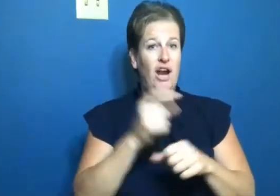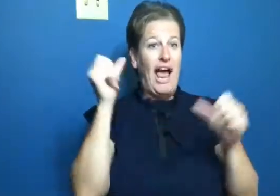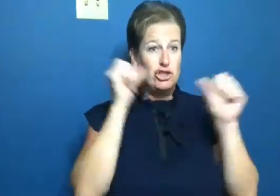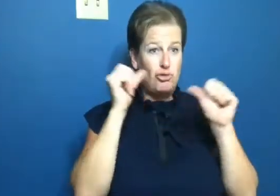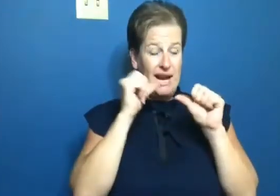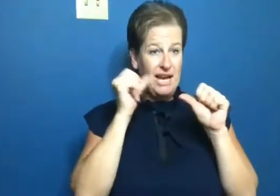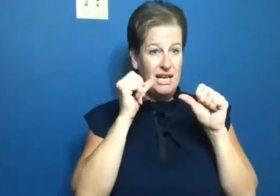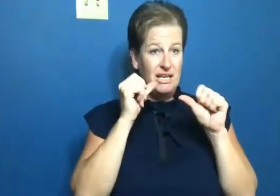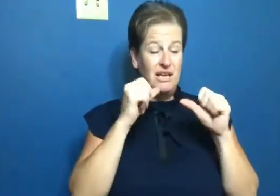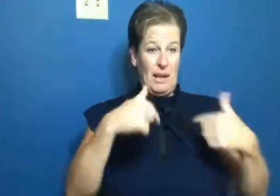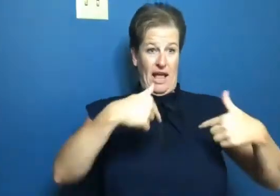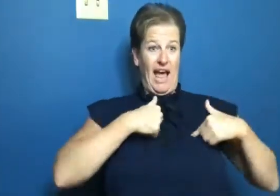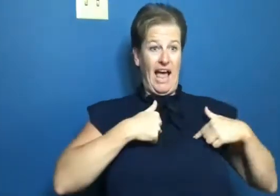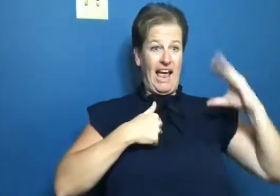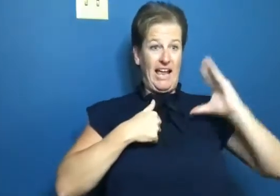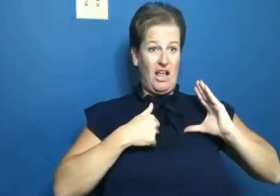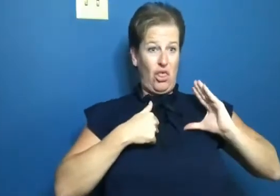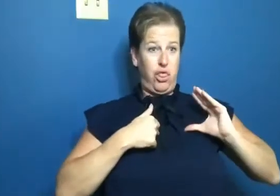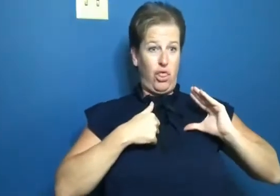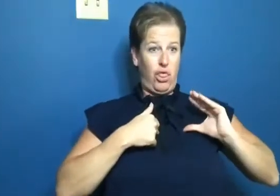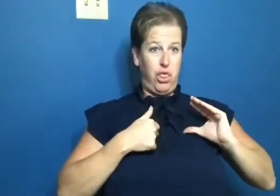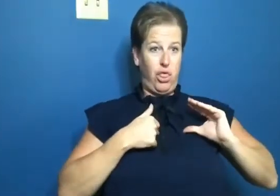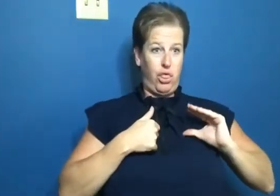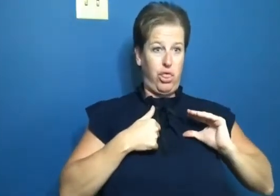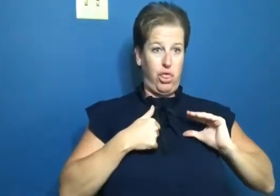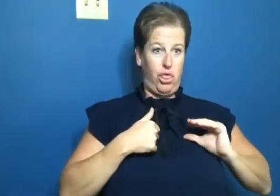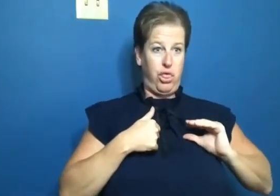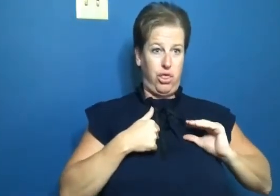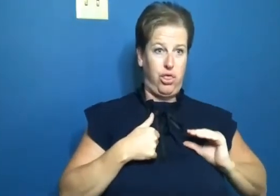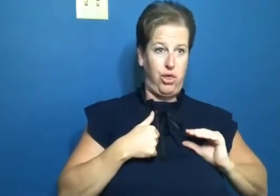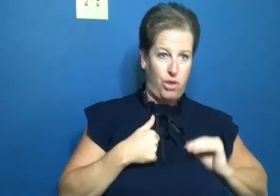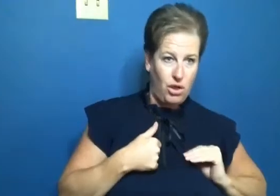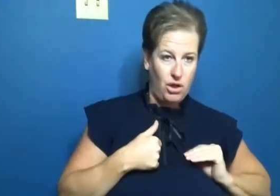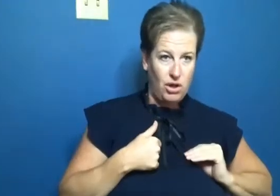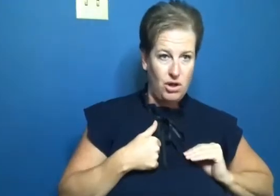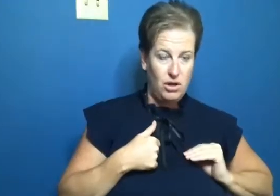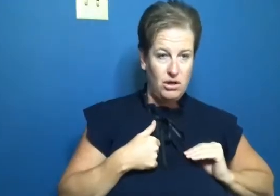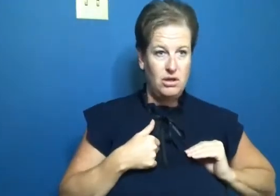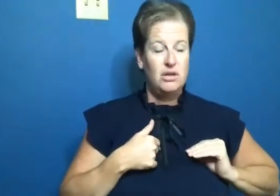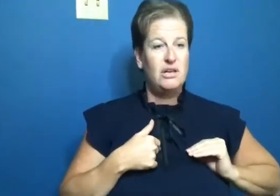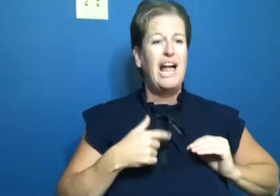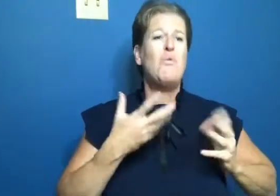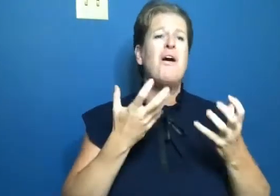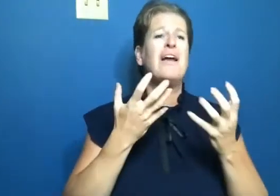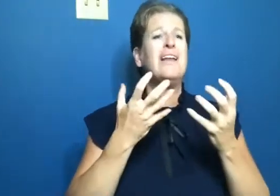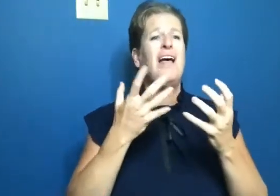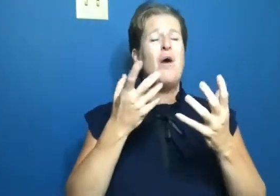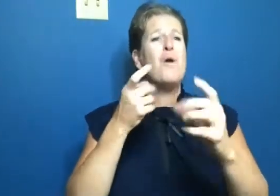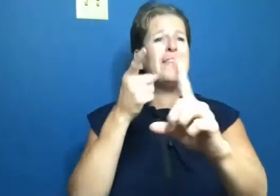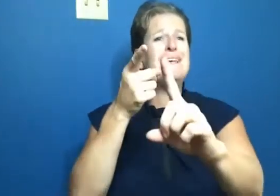the person that I wanted to be. And that attaining that became farther and farther and more